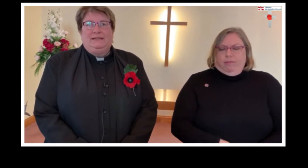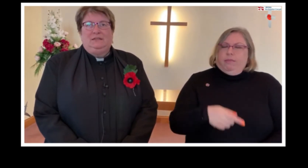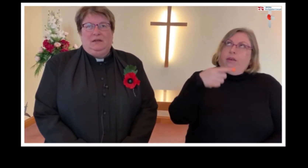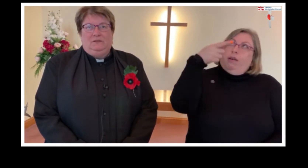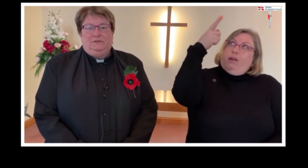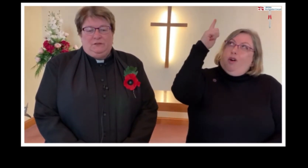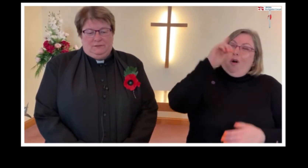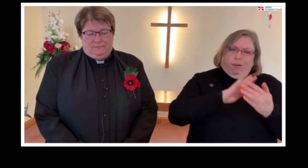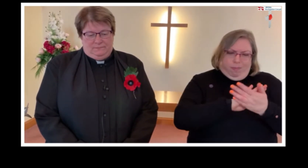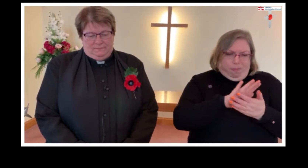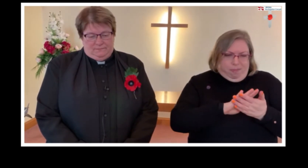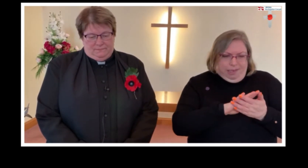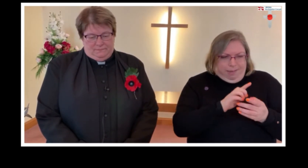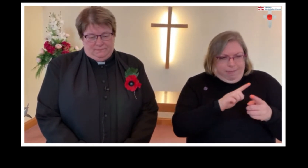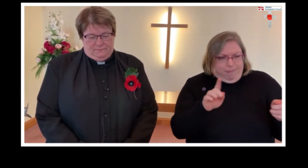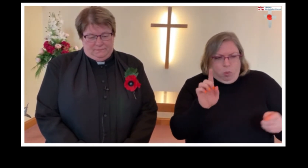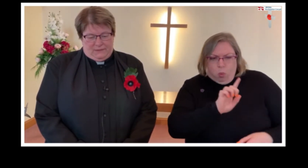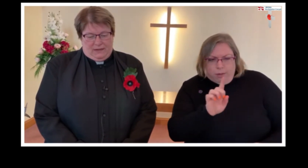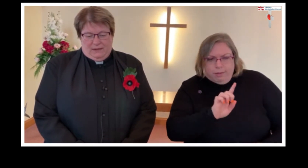God is love.